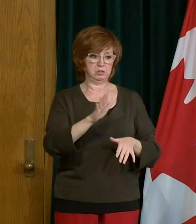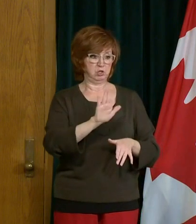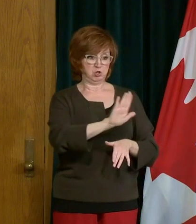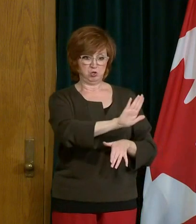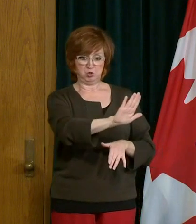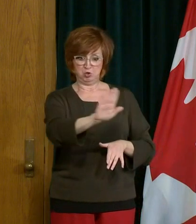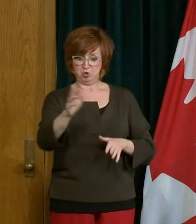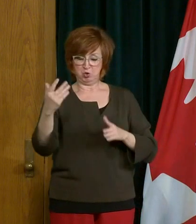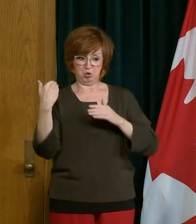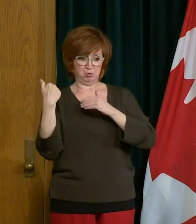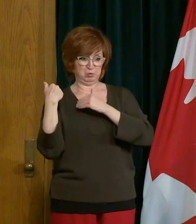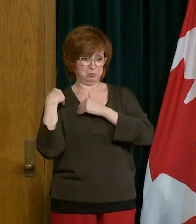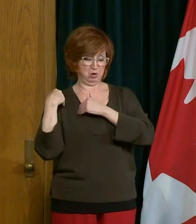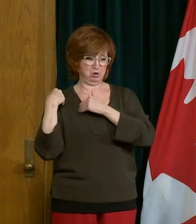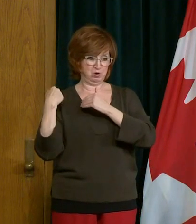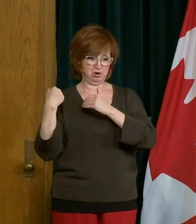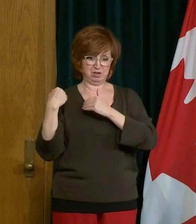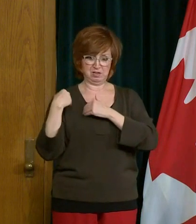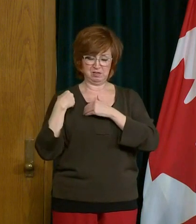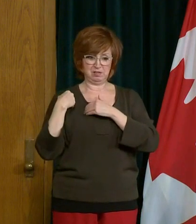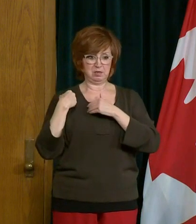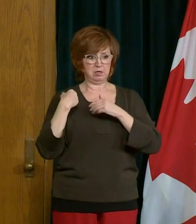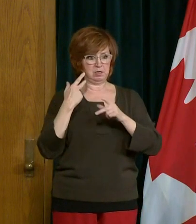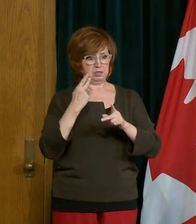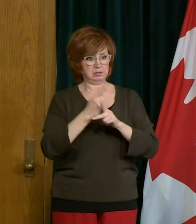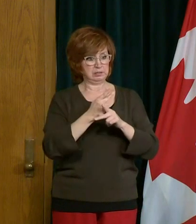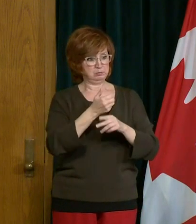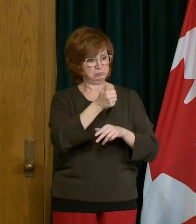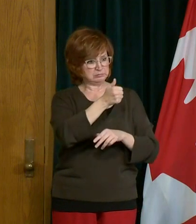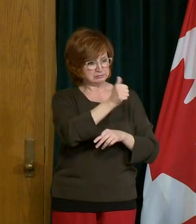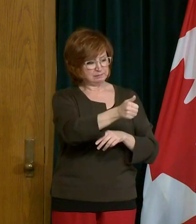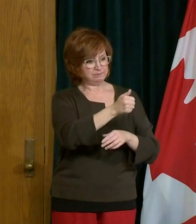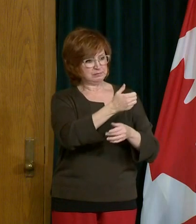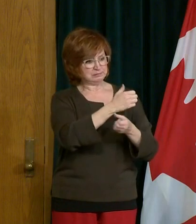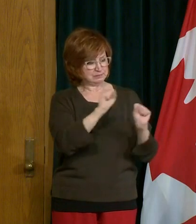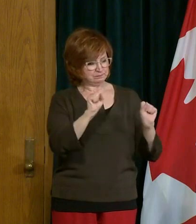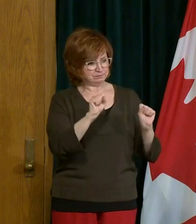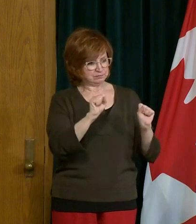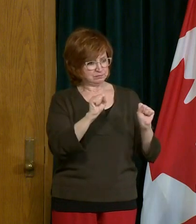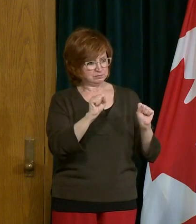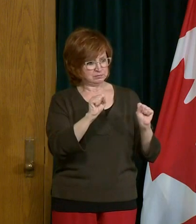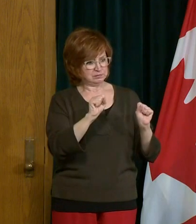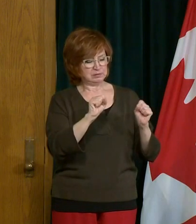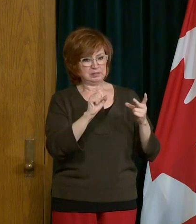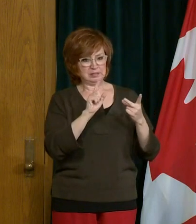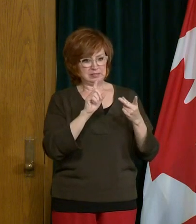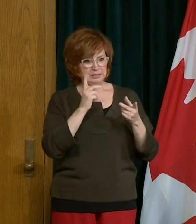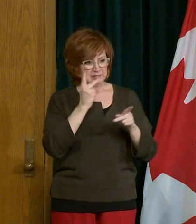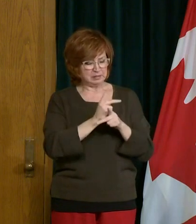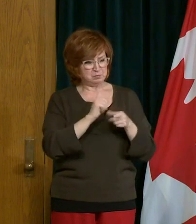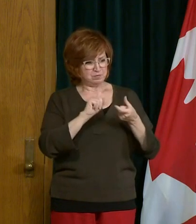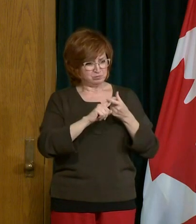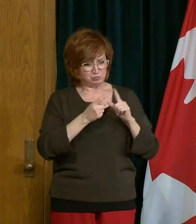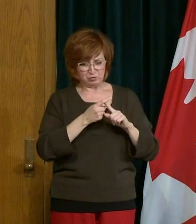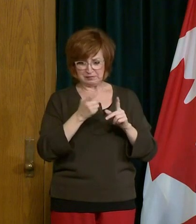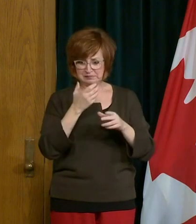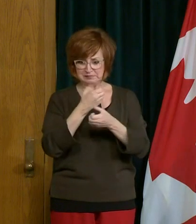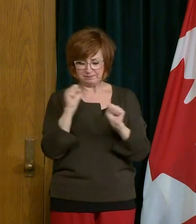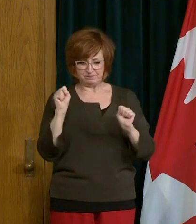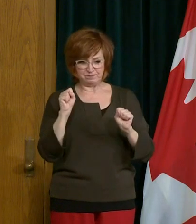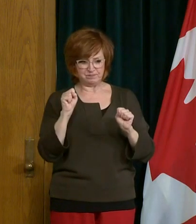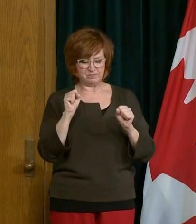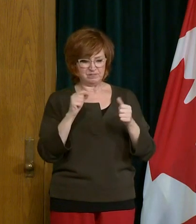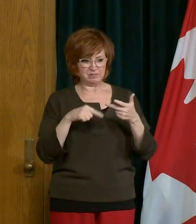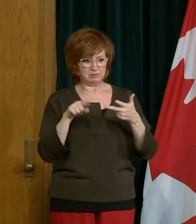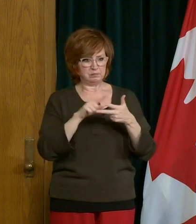very seriously, not only to keep themselves safe, but you have many elders in the community of Loche that are very special